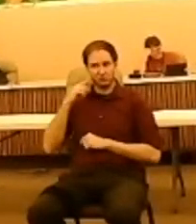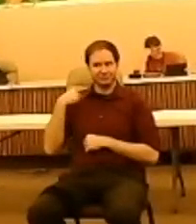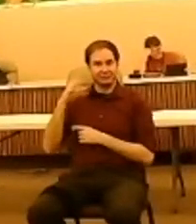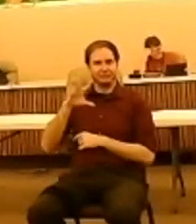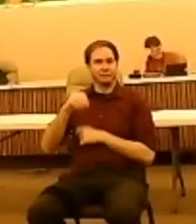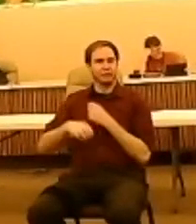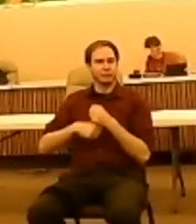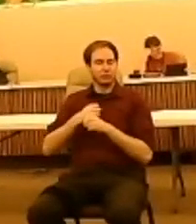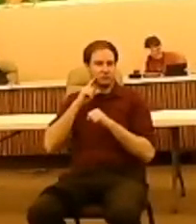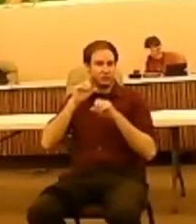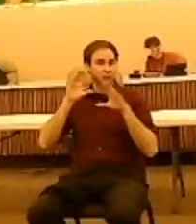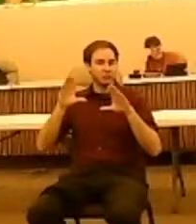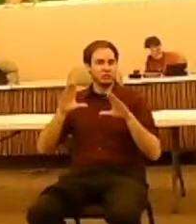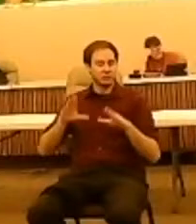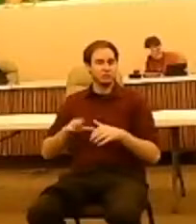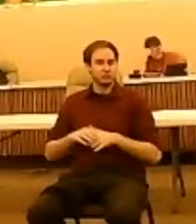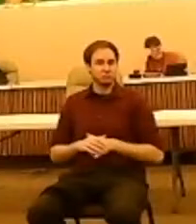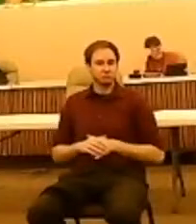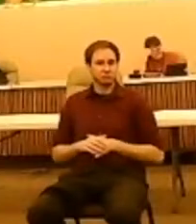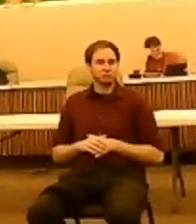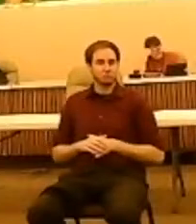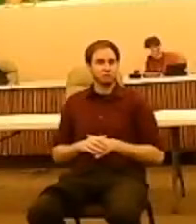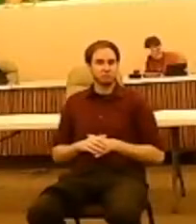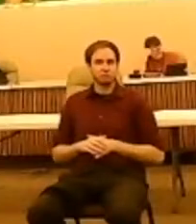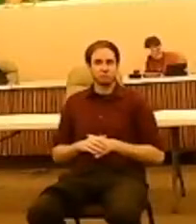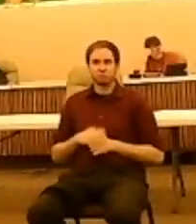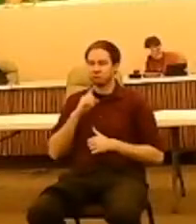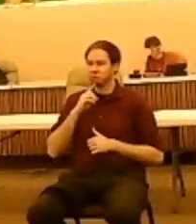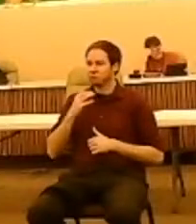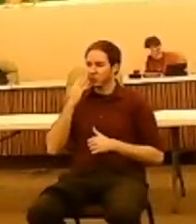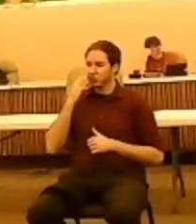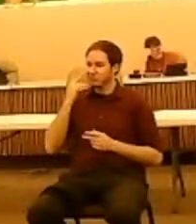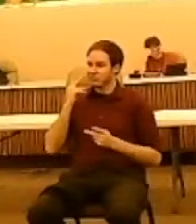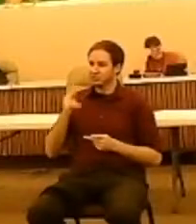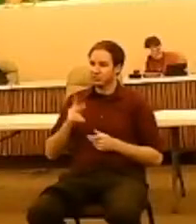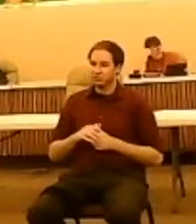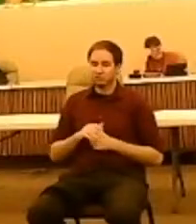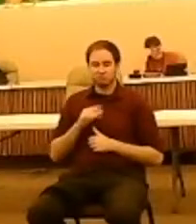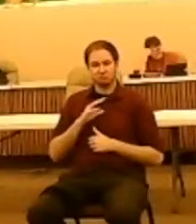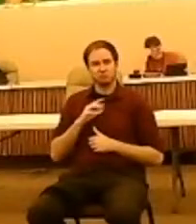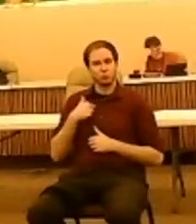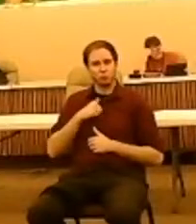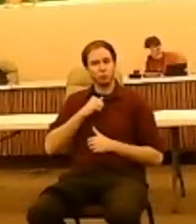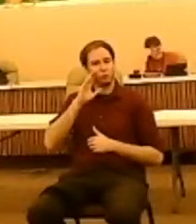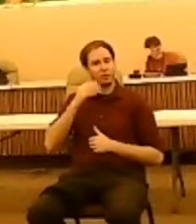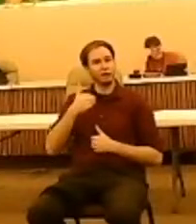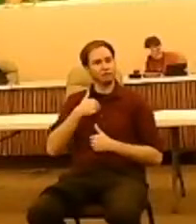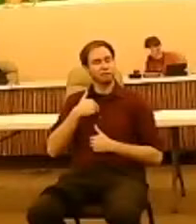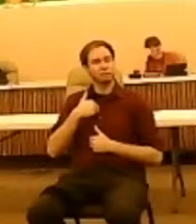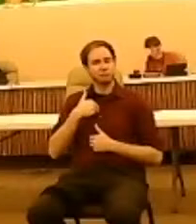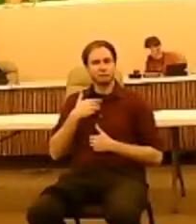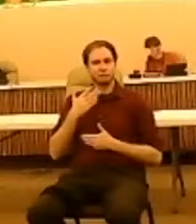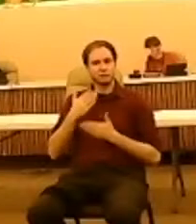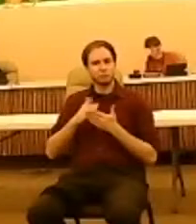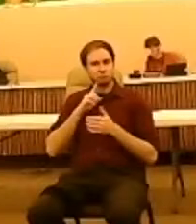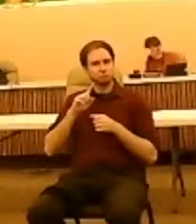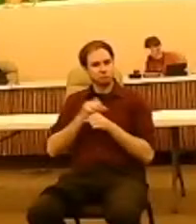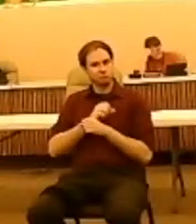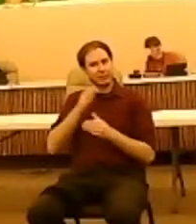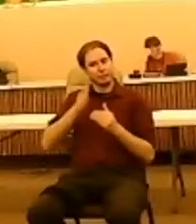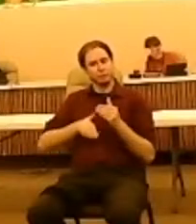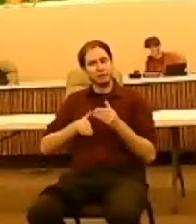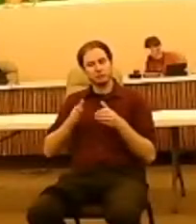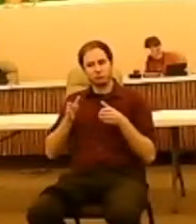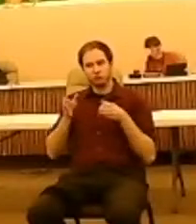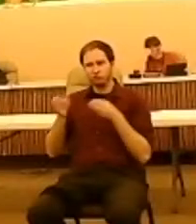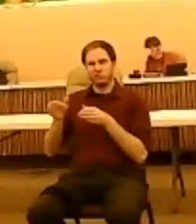years is amazing. So yes, it's really good to see that we're gonna have, some complete streets around this